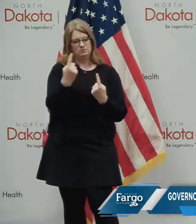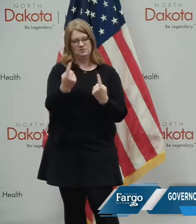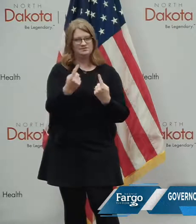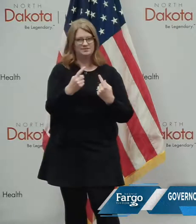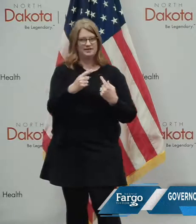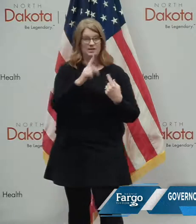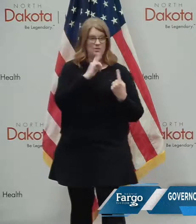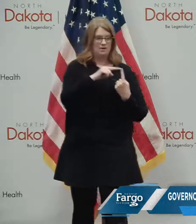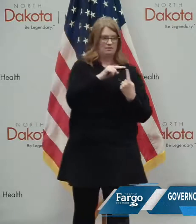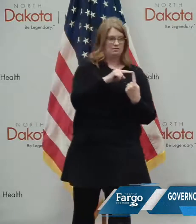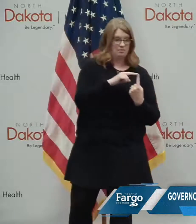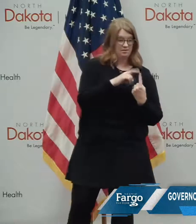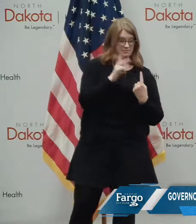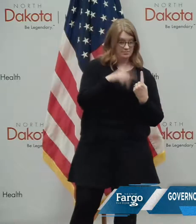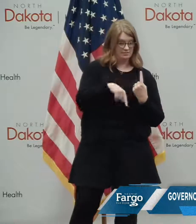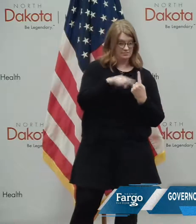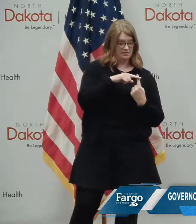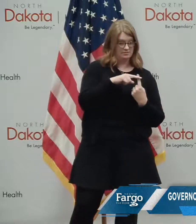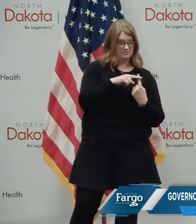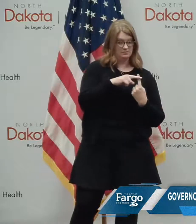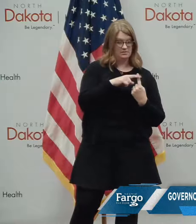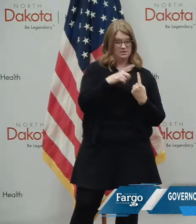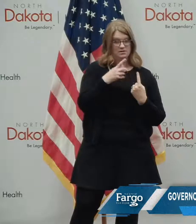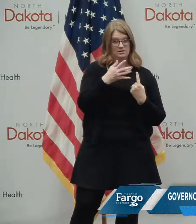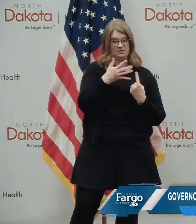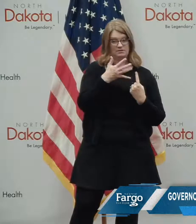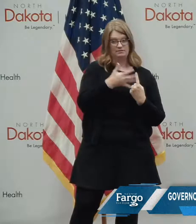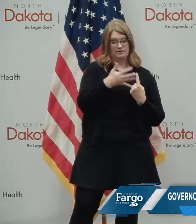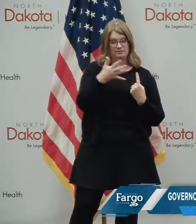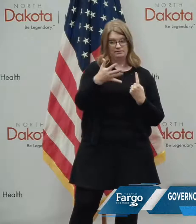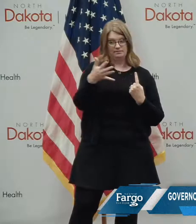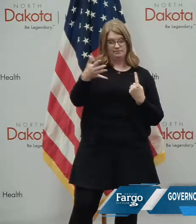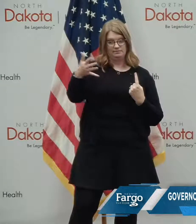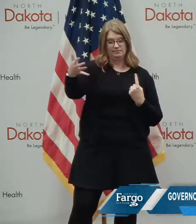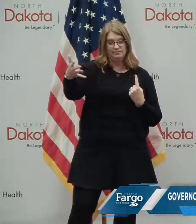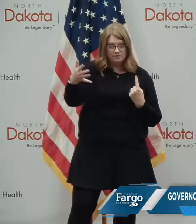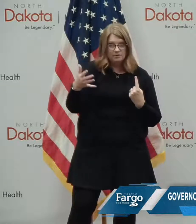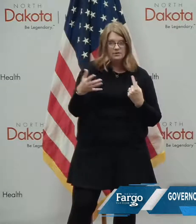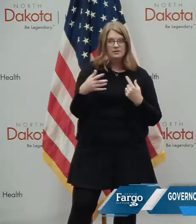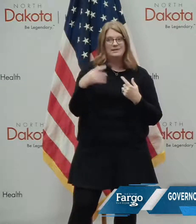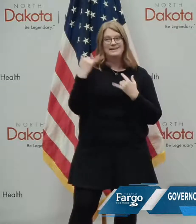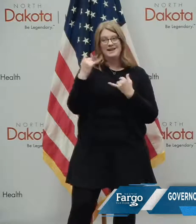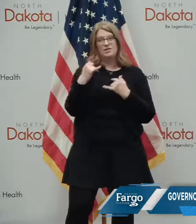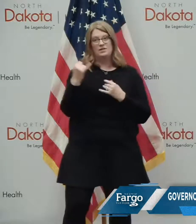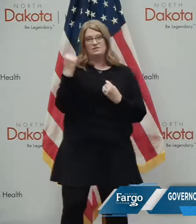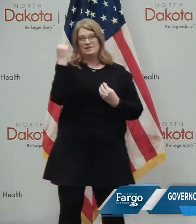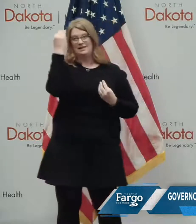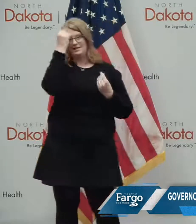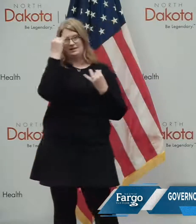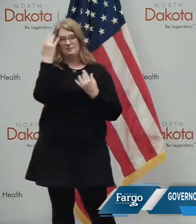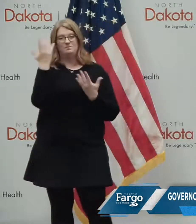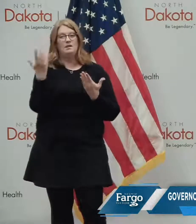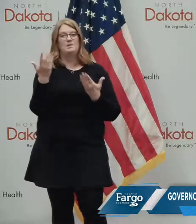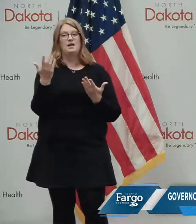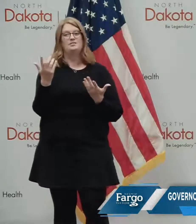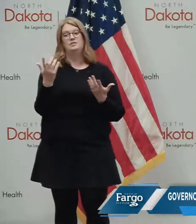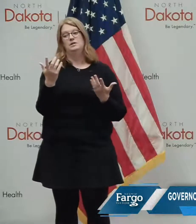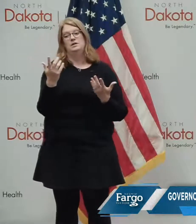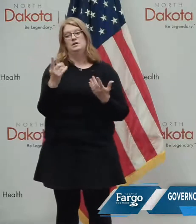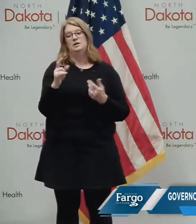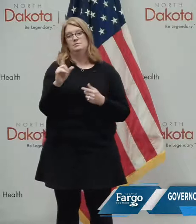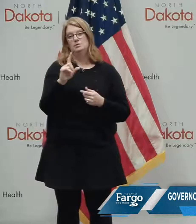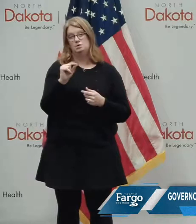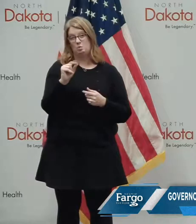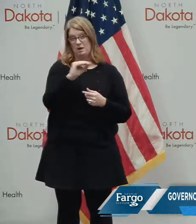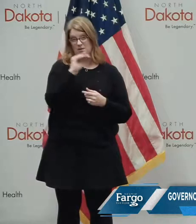are always a combination of highs and lows, and there's increased thinking now that you may have 20% of the people doing